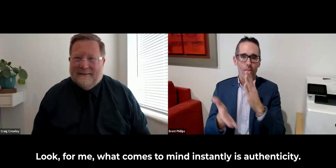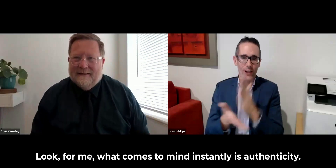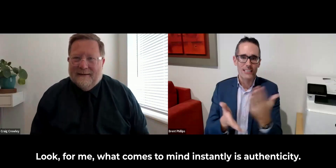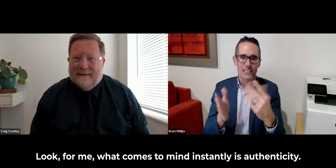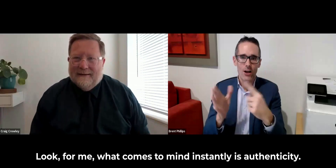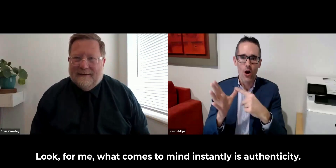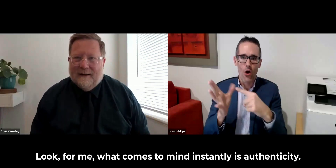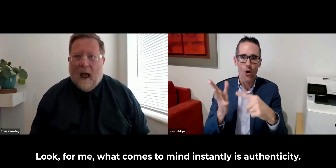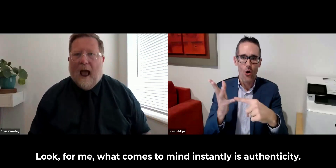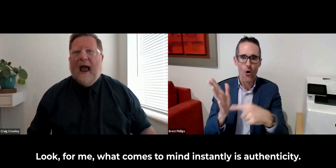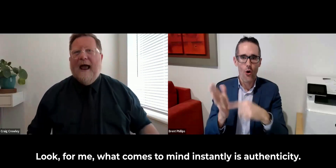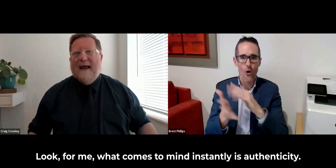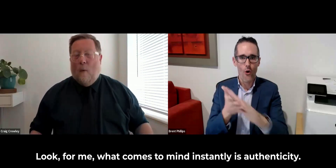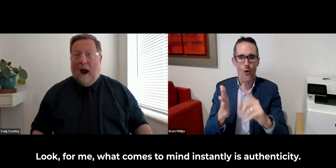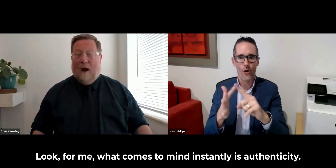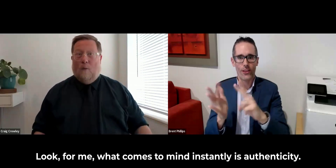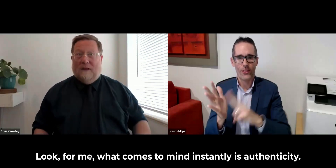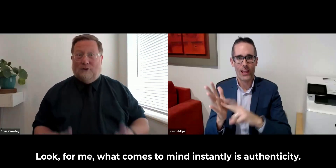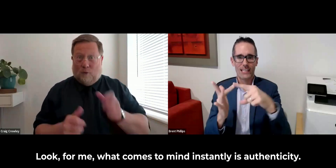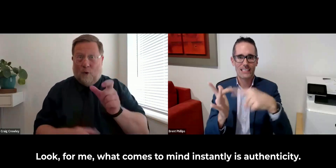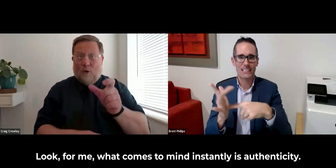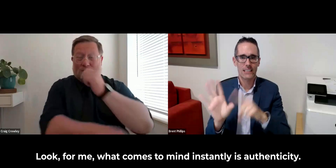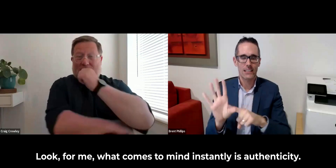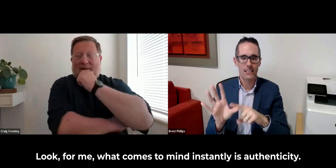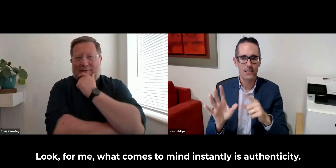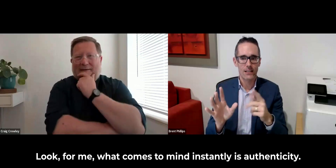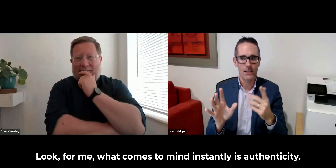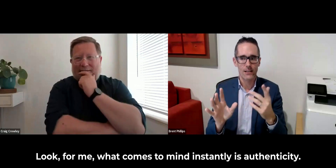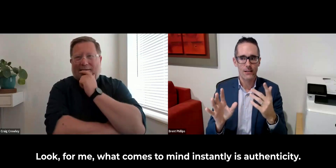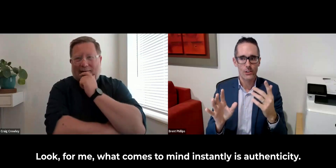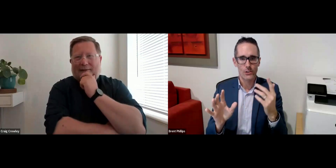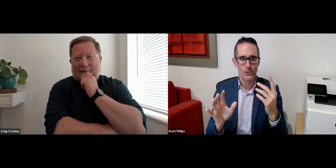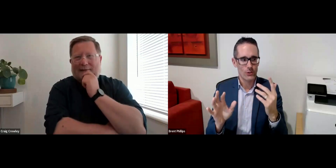Look, for me, what comes to mind instantly is authenticity.